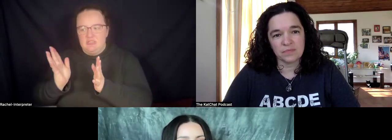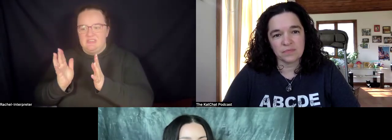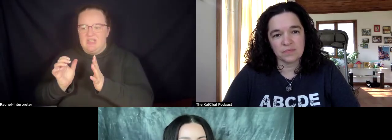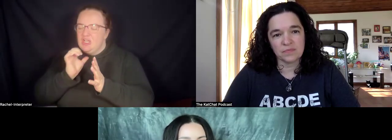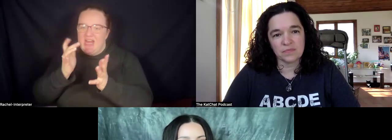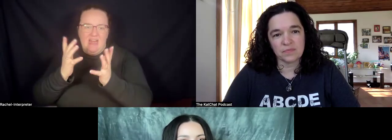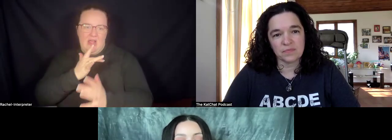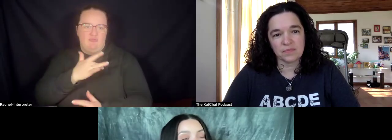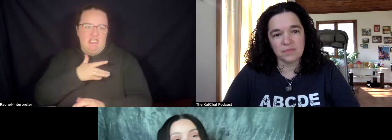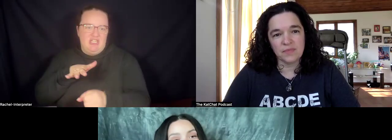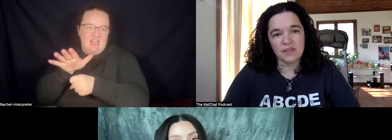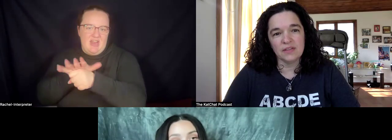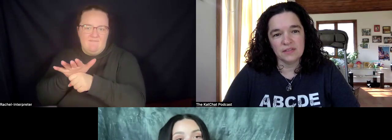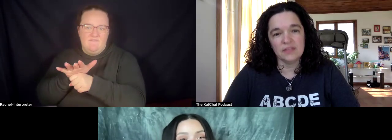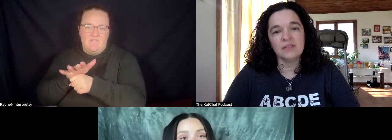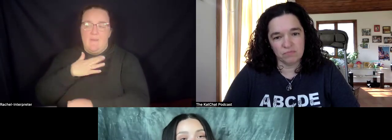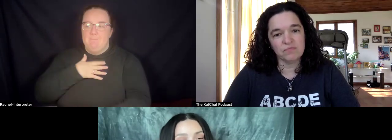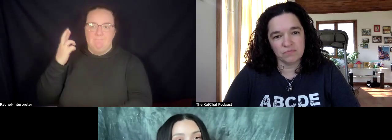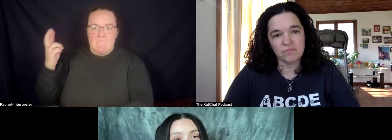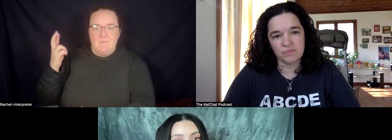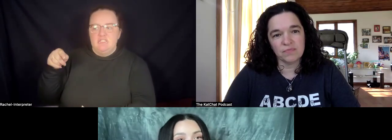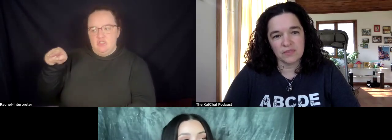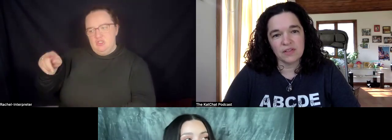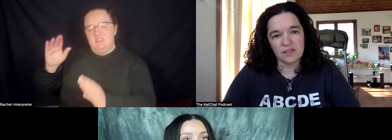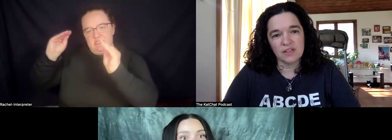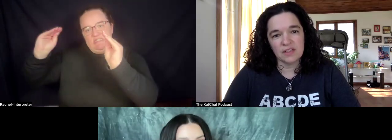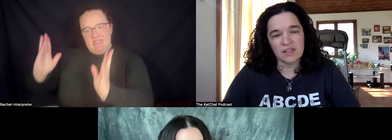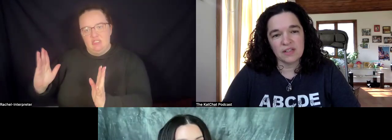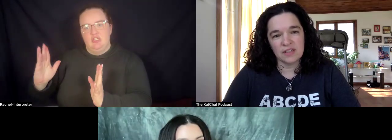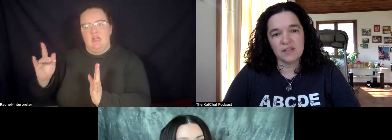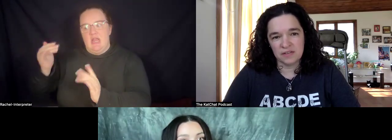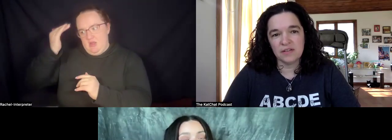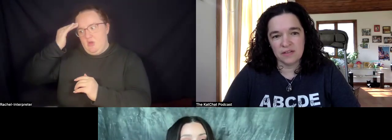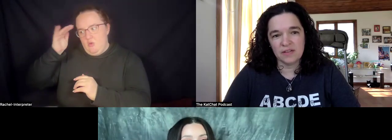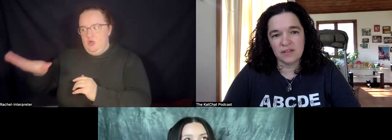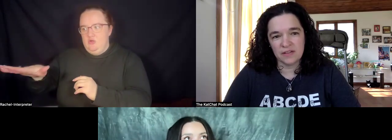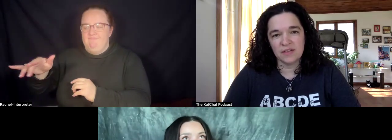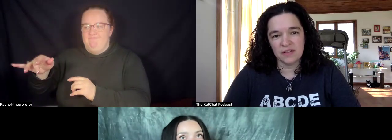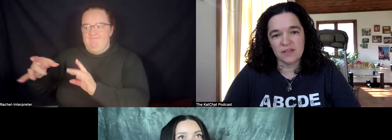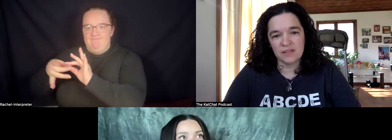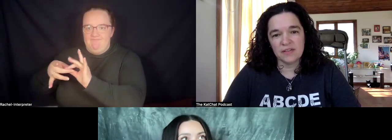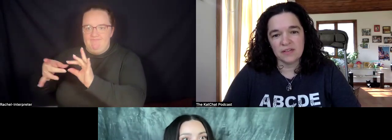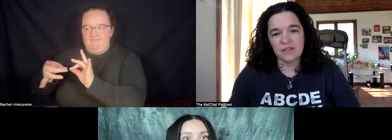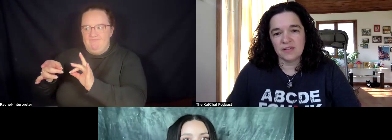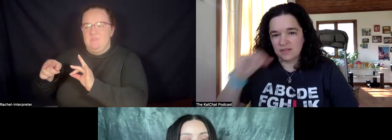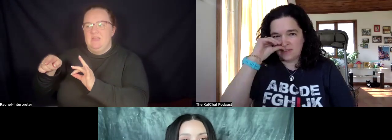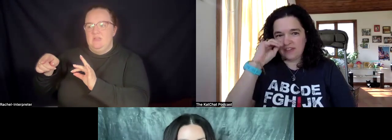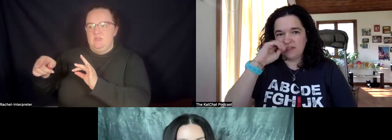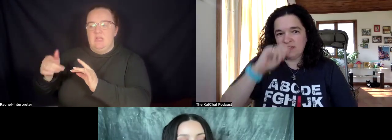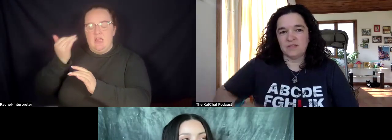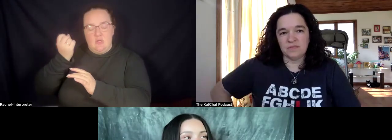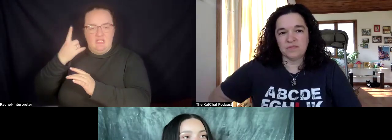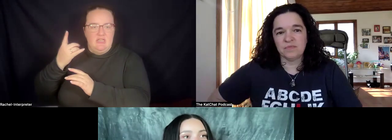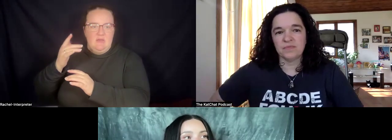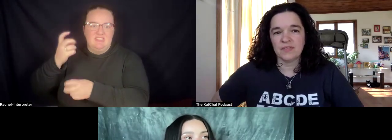in general. One of my best friends is a school teacher, and I know how hard it is as well. She teaches grade 4, 5